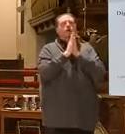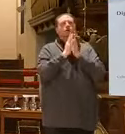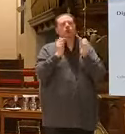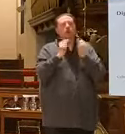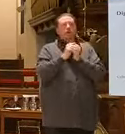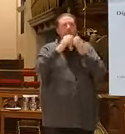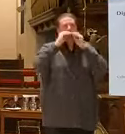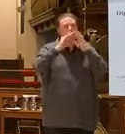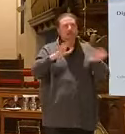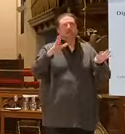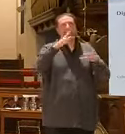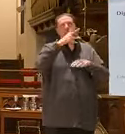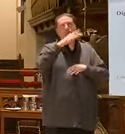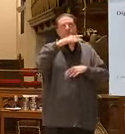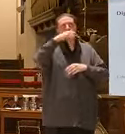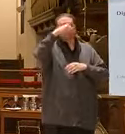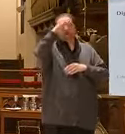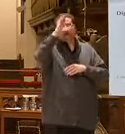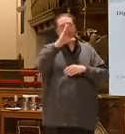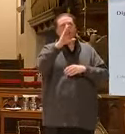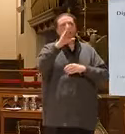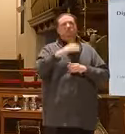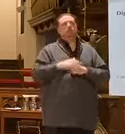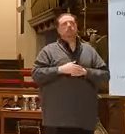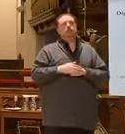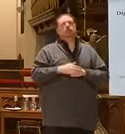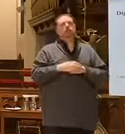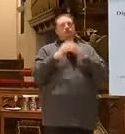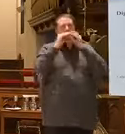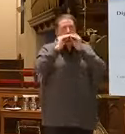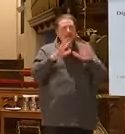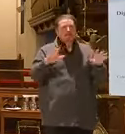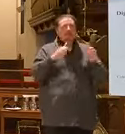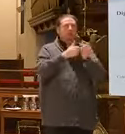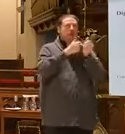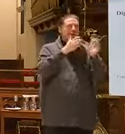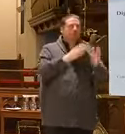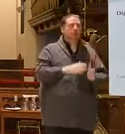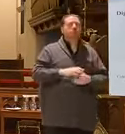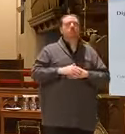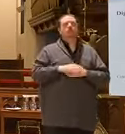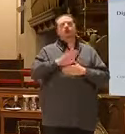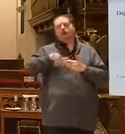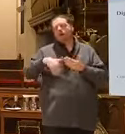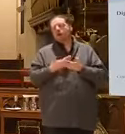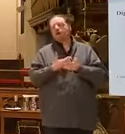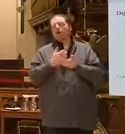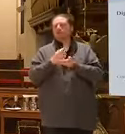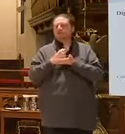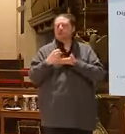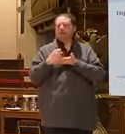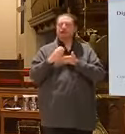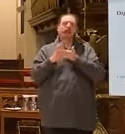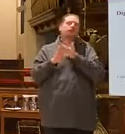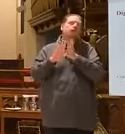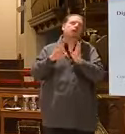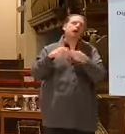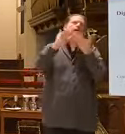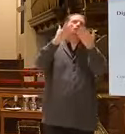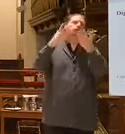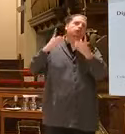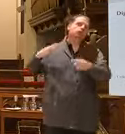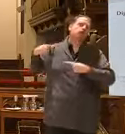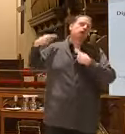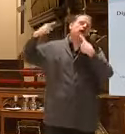the Blessed Mary, Mother of God, and with the blessed apostles, and with all the saints who have praised you throughout